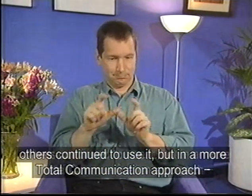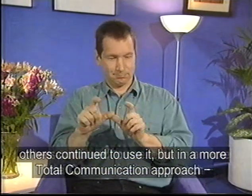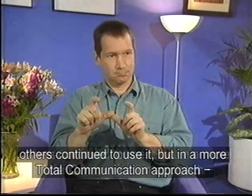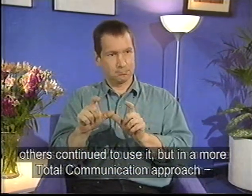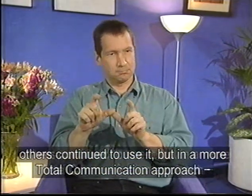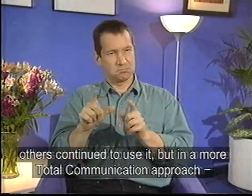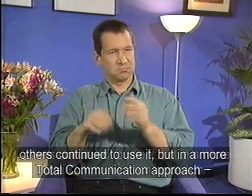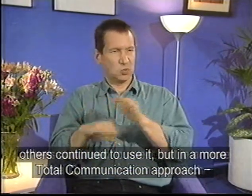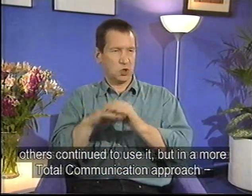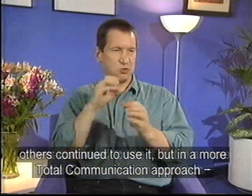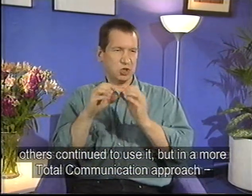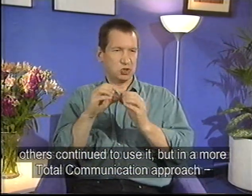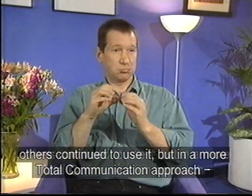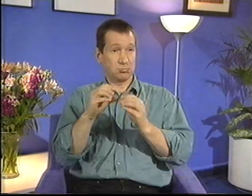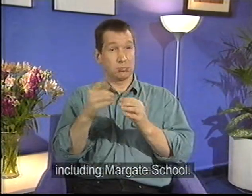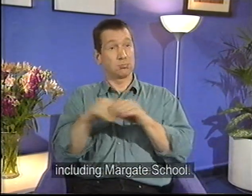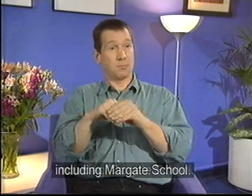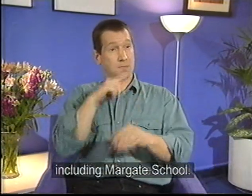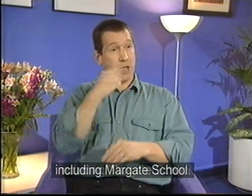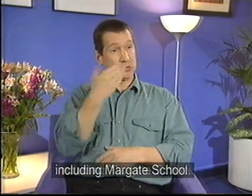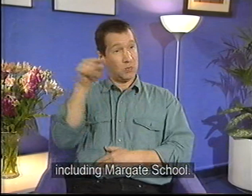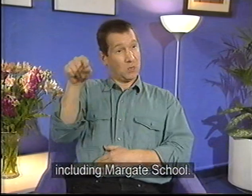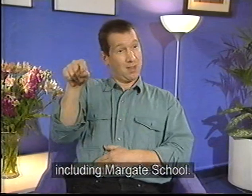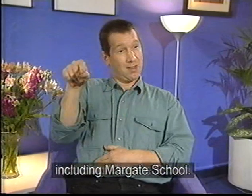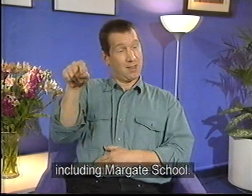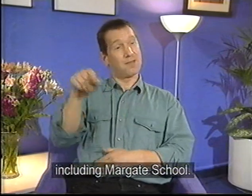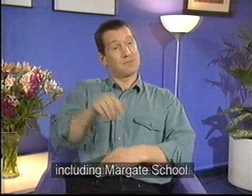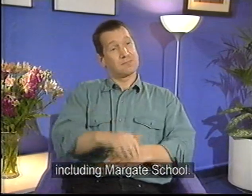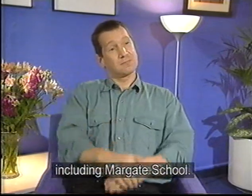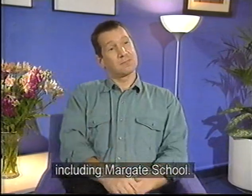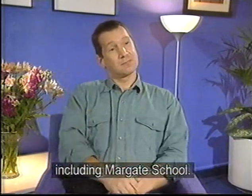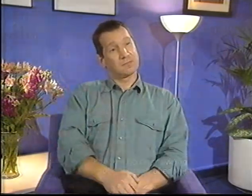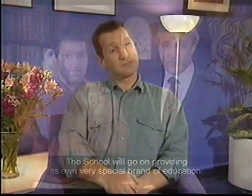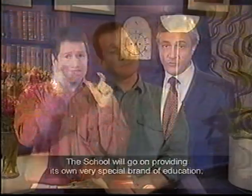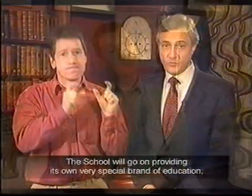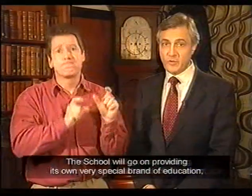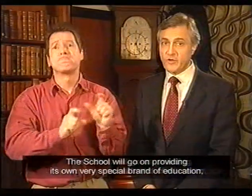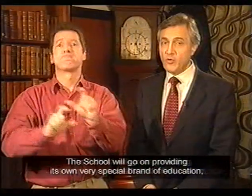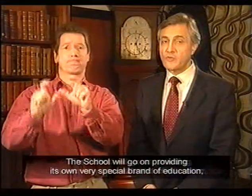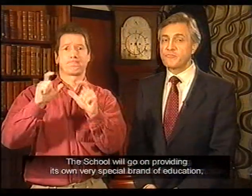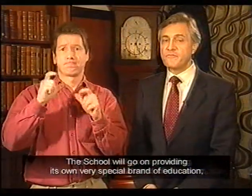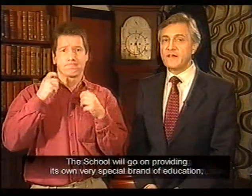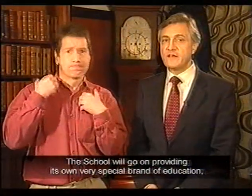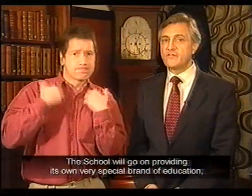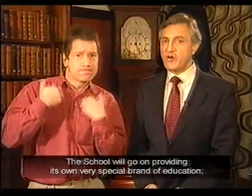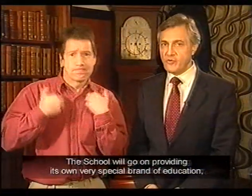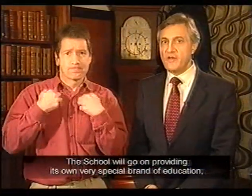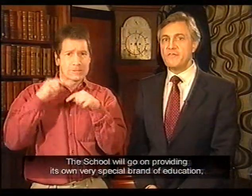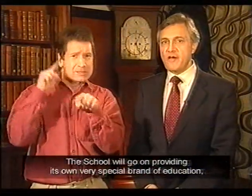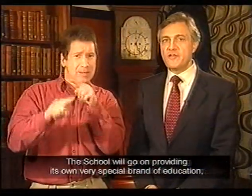communication approach, including Margate School. the school will go on providing its own very